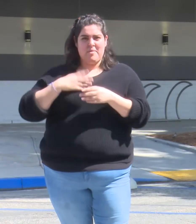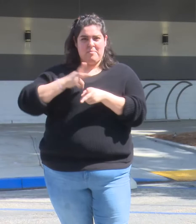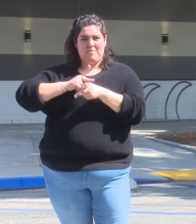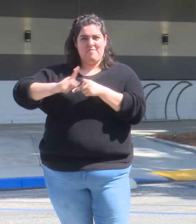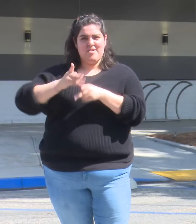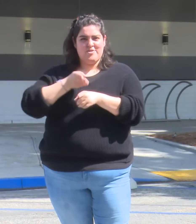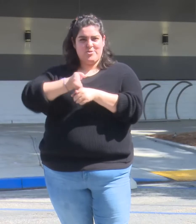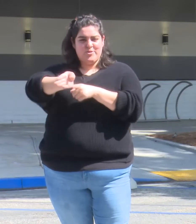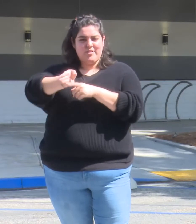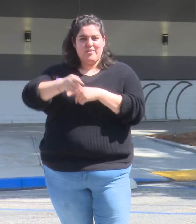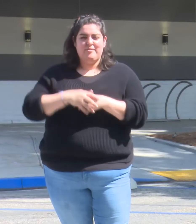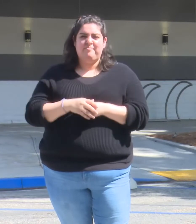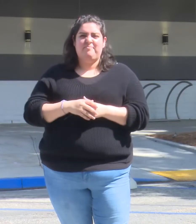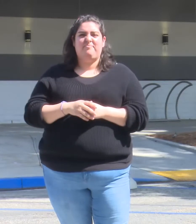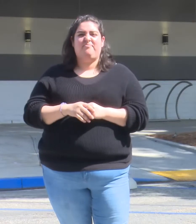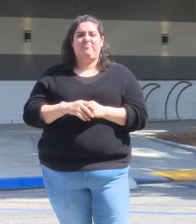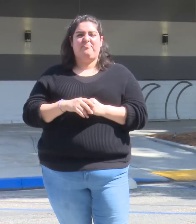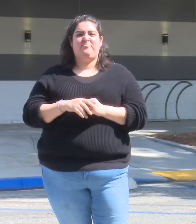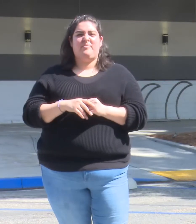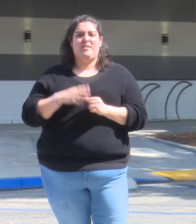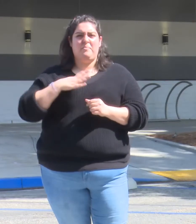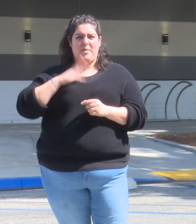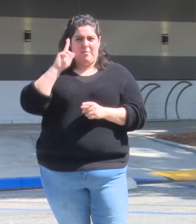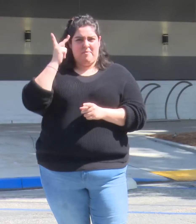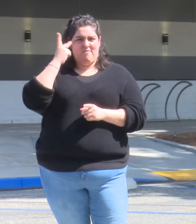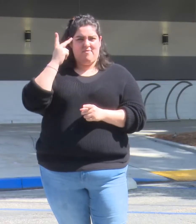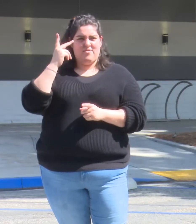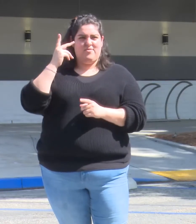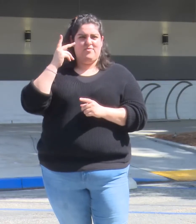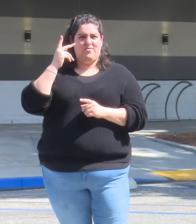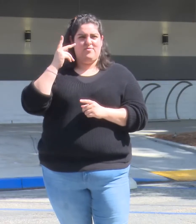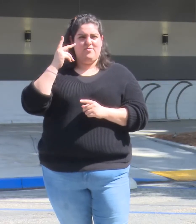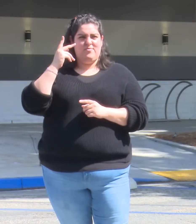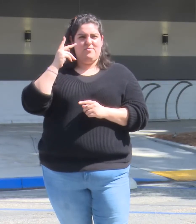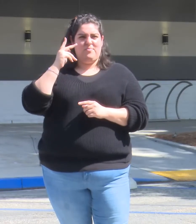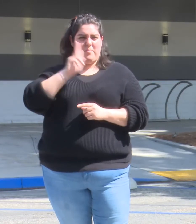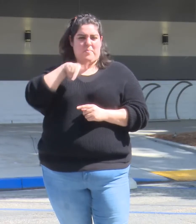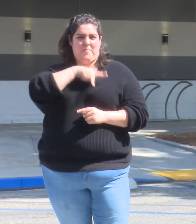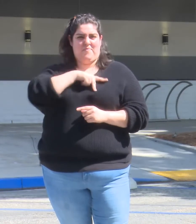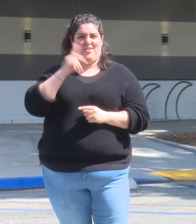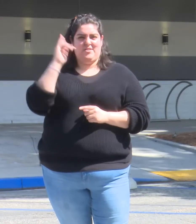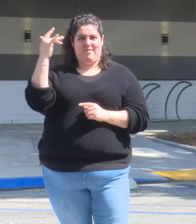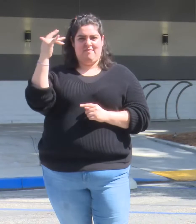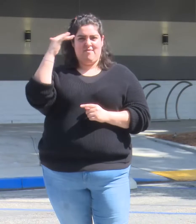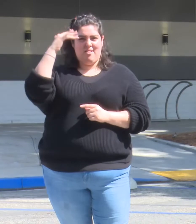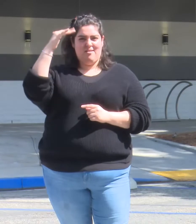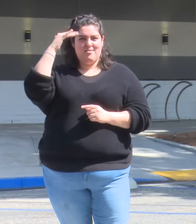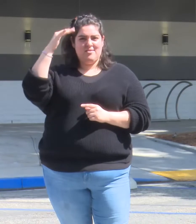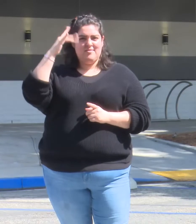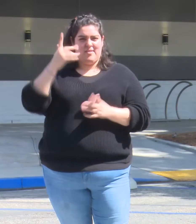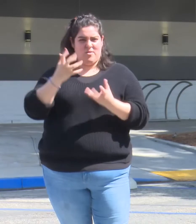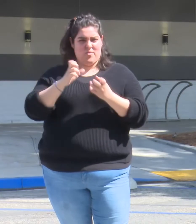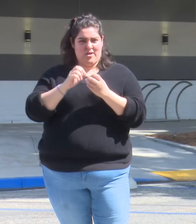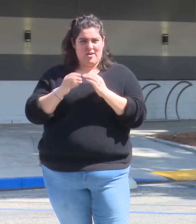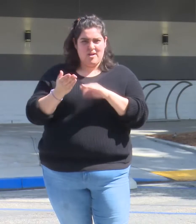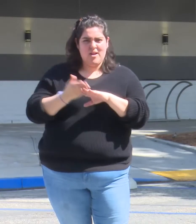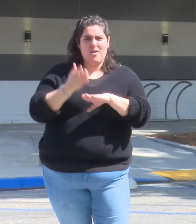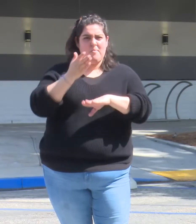personal philosophy to work towards change and to improve conditions in our communities of